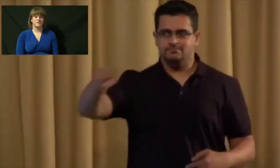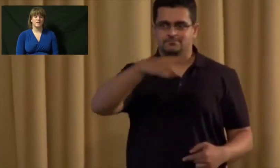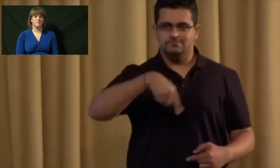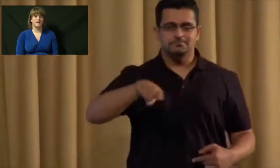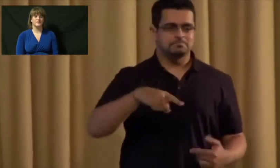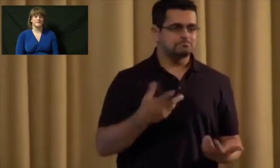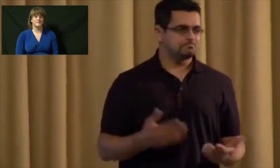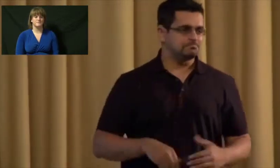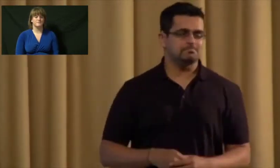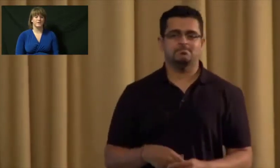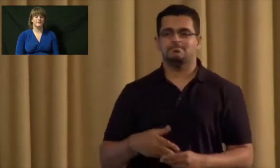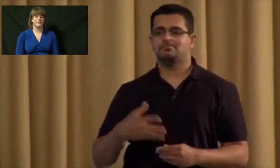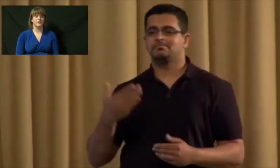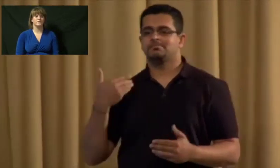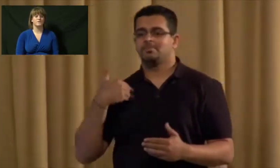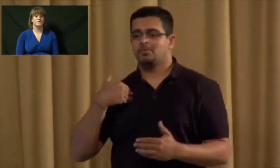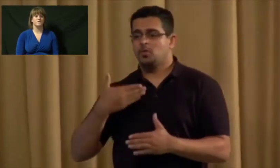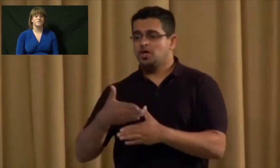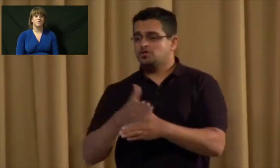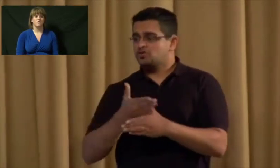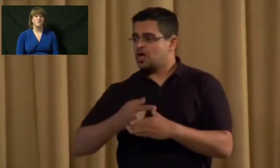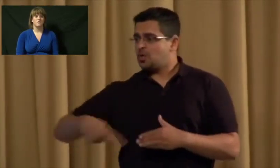stand behind you? Do you guys have those?